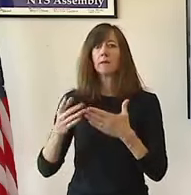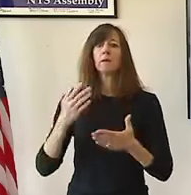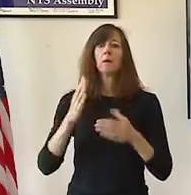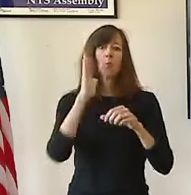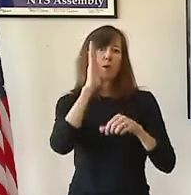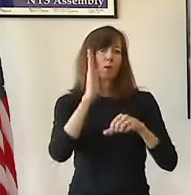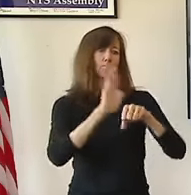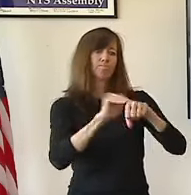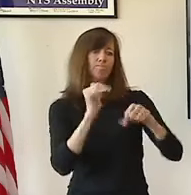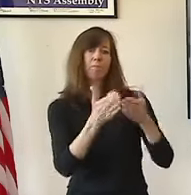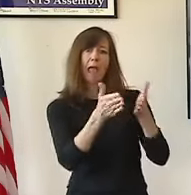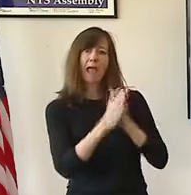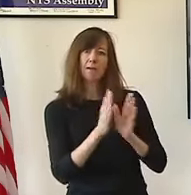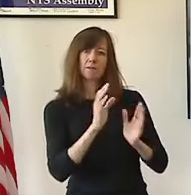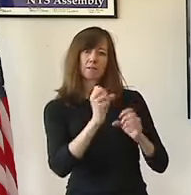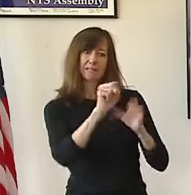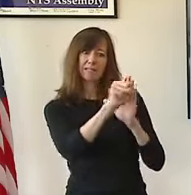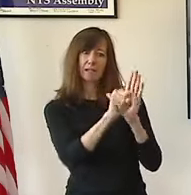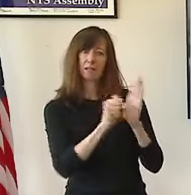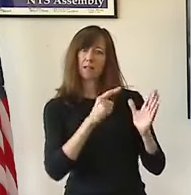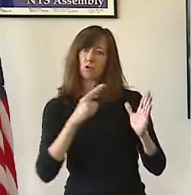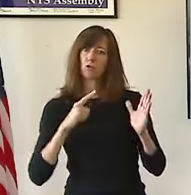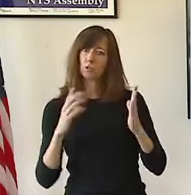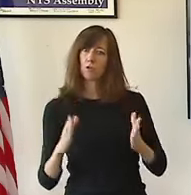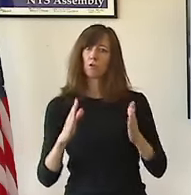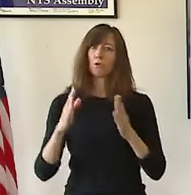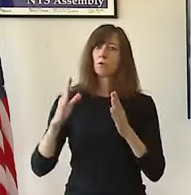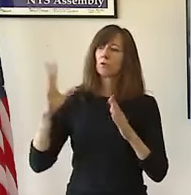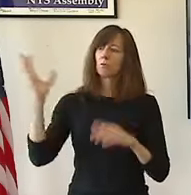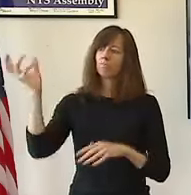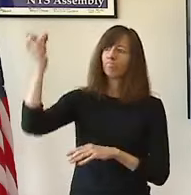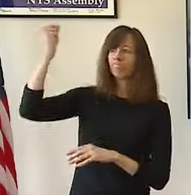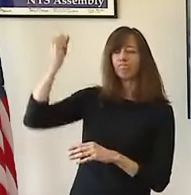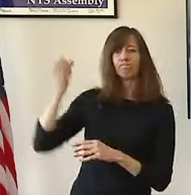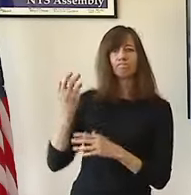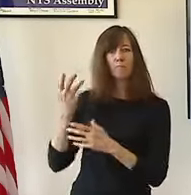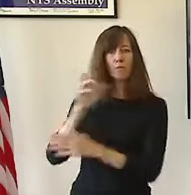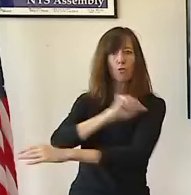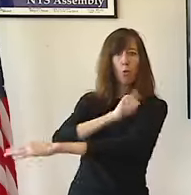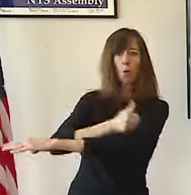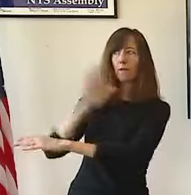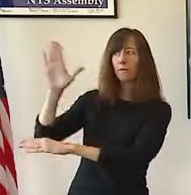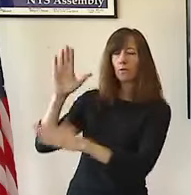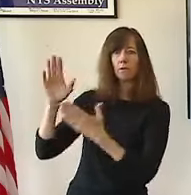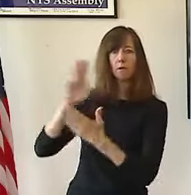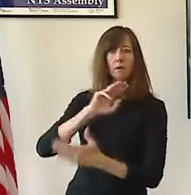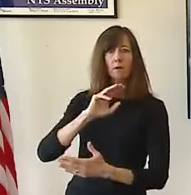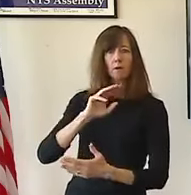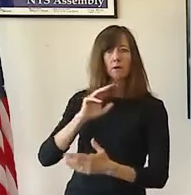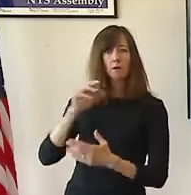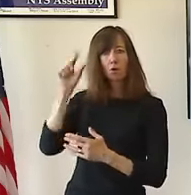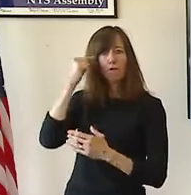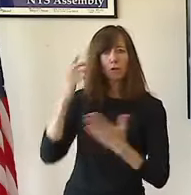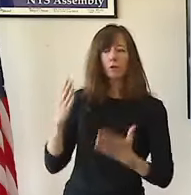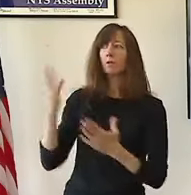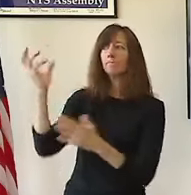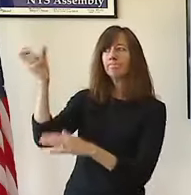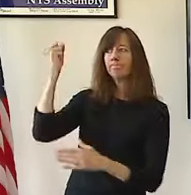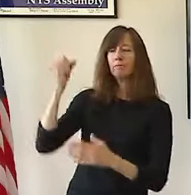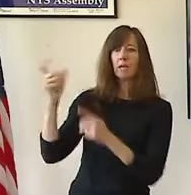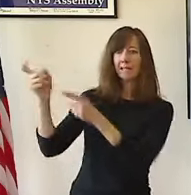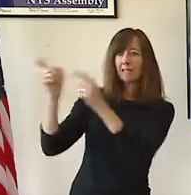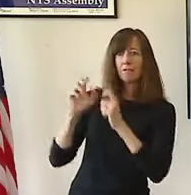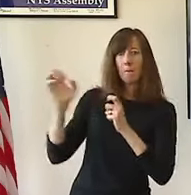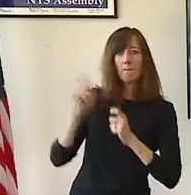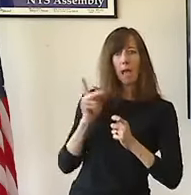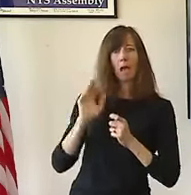legislature to now begin the process of rescinding that temporary authority to allow, again, the state to decentralize that decision-making. And why?